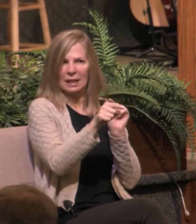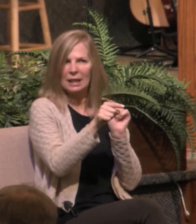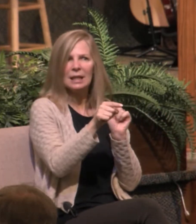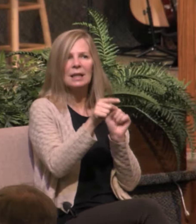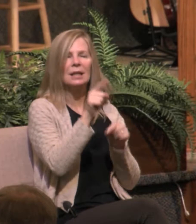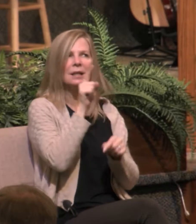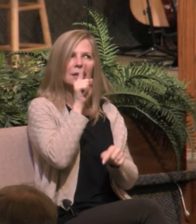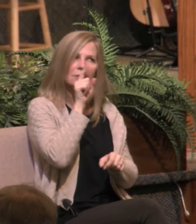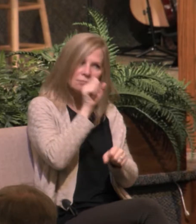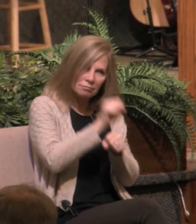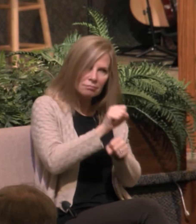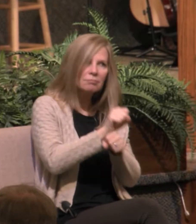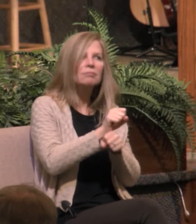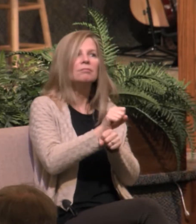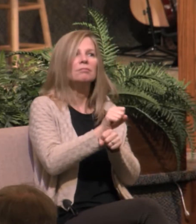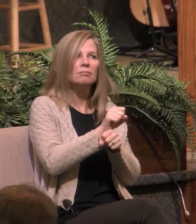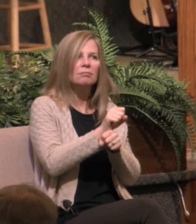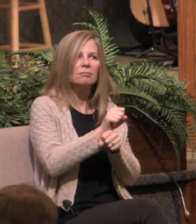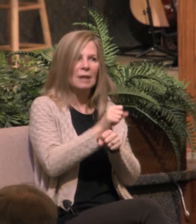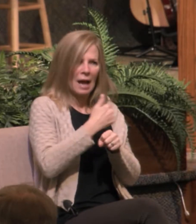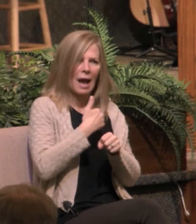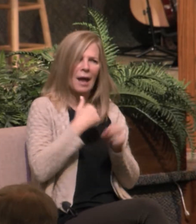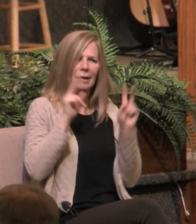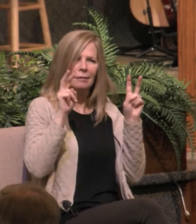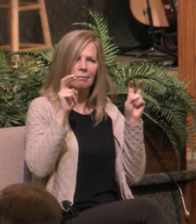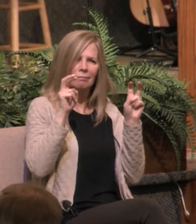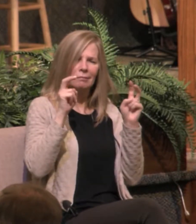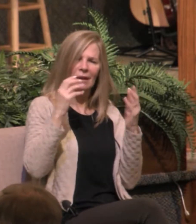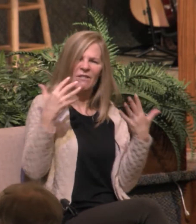he truly had a healthy fear of God.